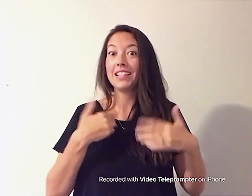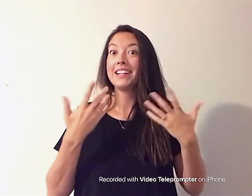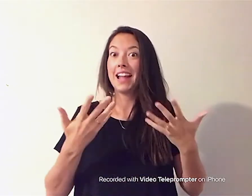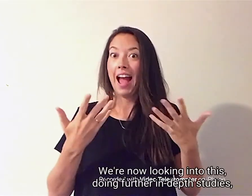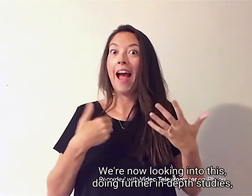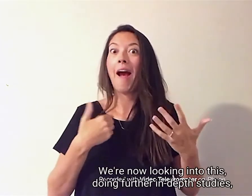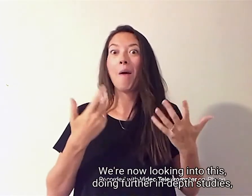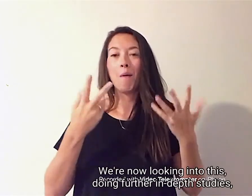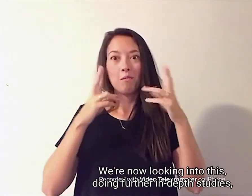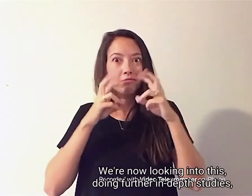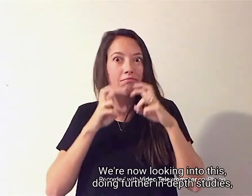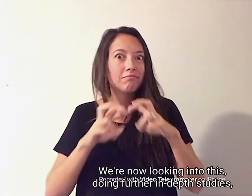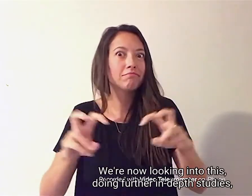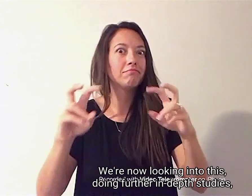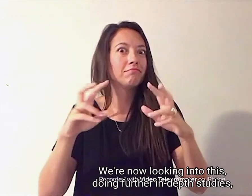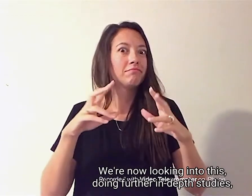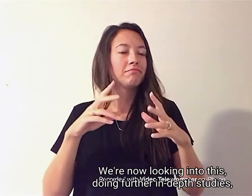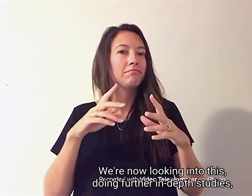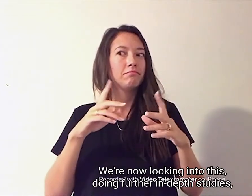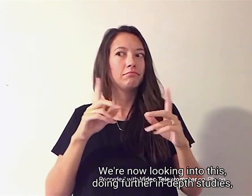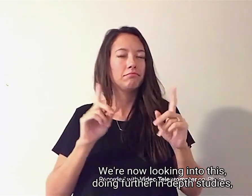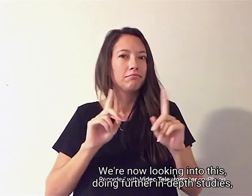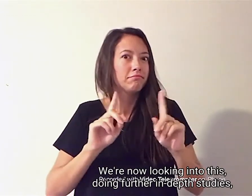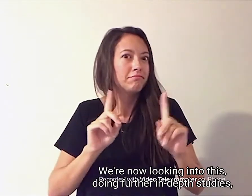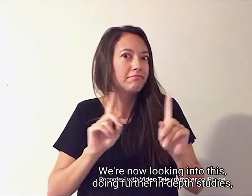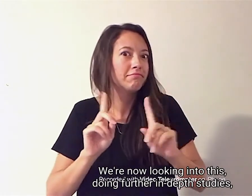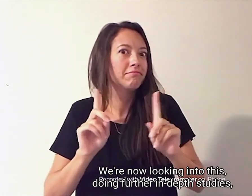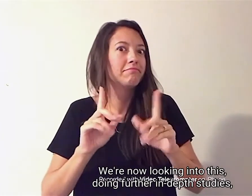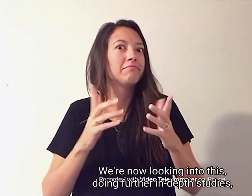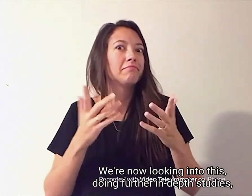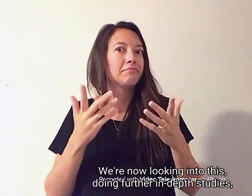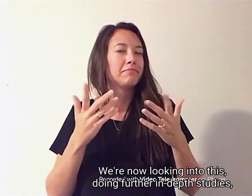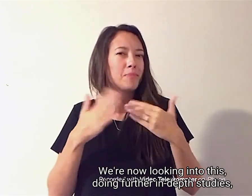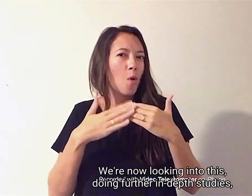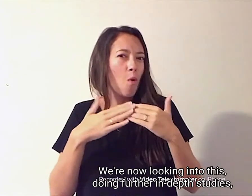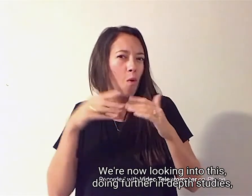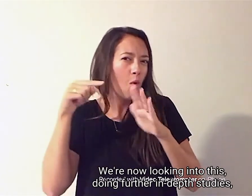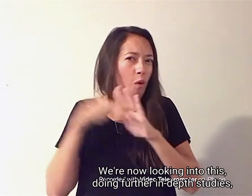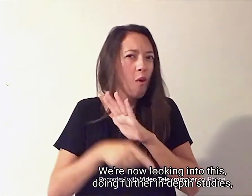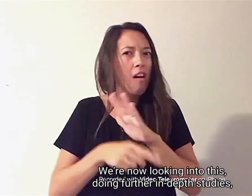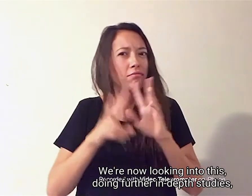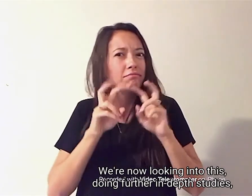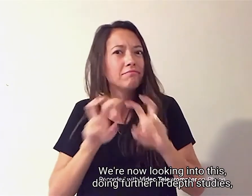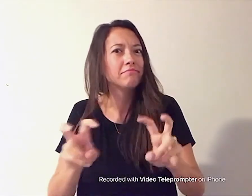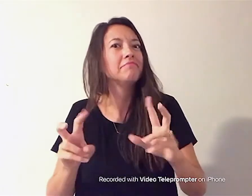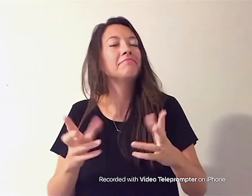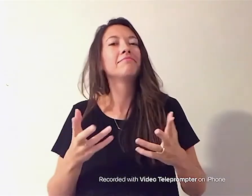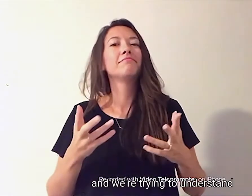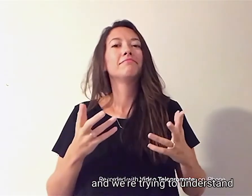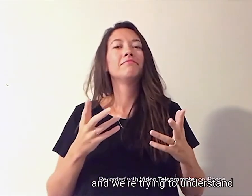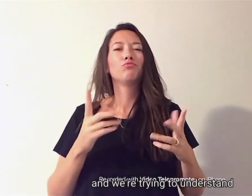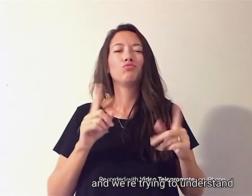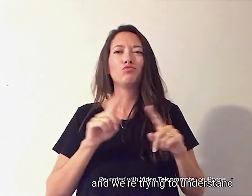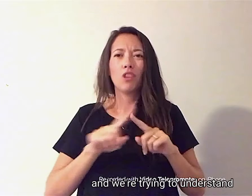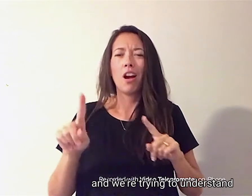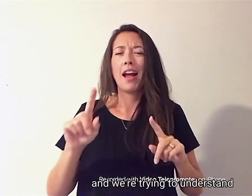So now we're looking into this, doing further in-depth studies, and we're trying to